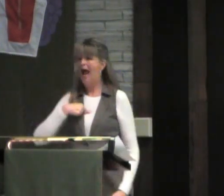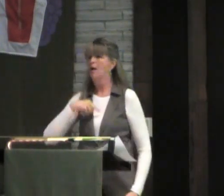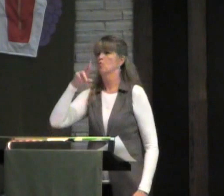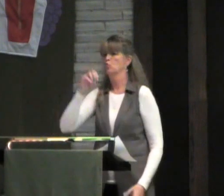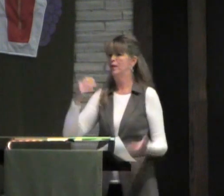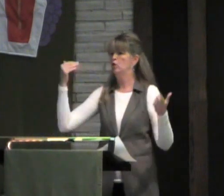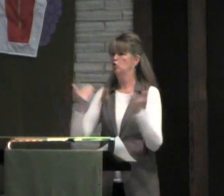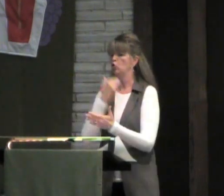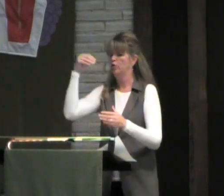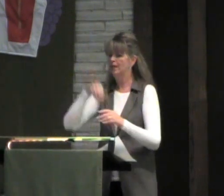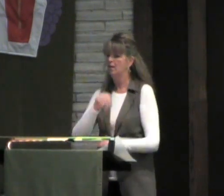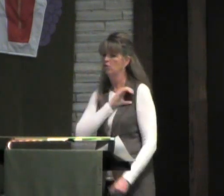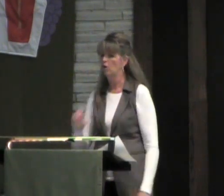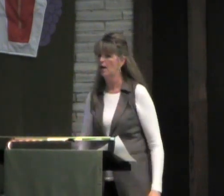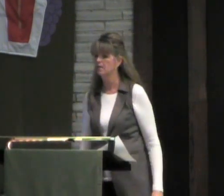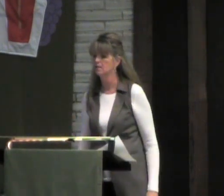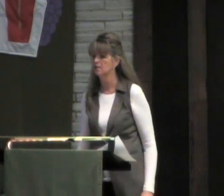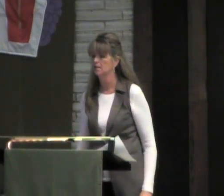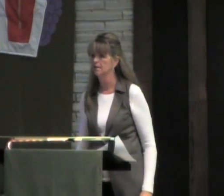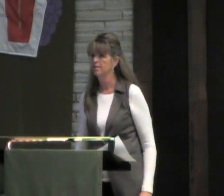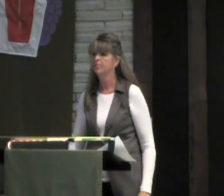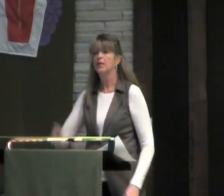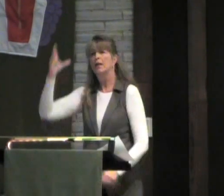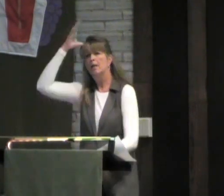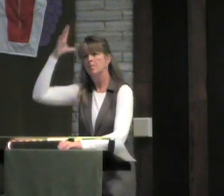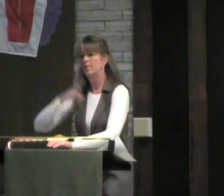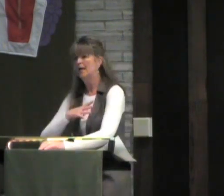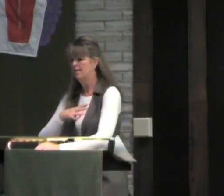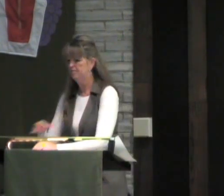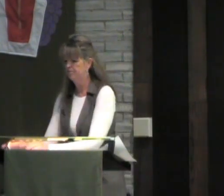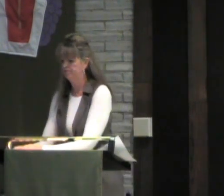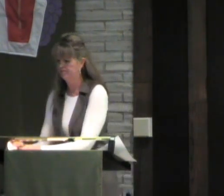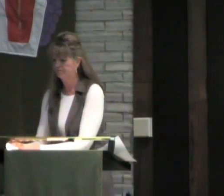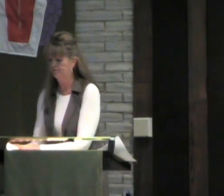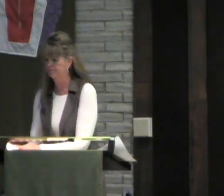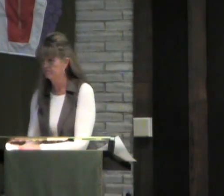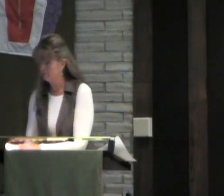and you need to say, I am renewed in Christ. Men,